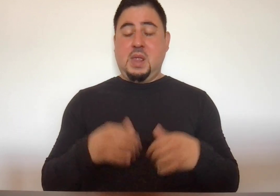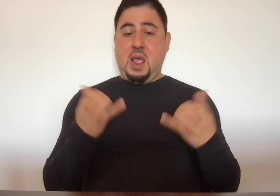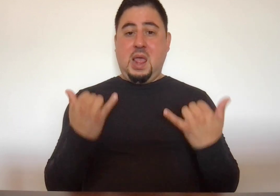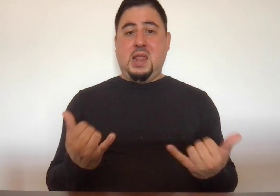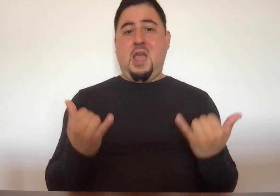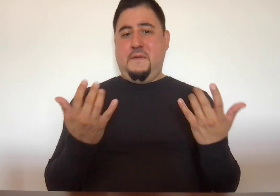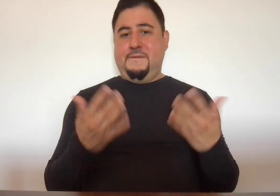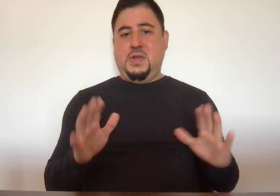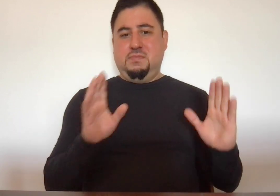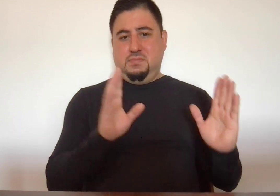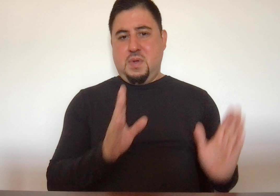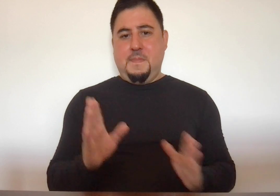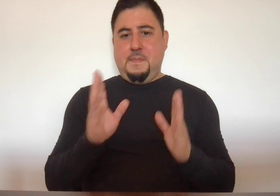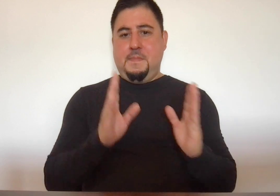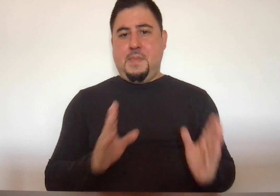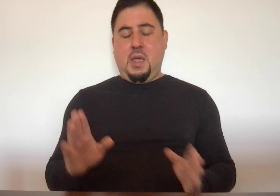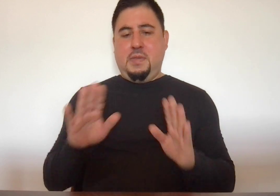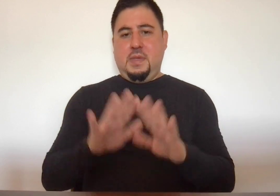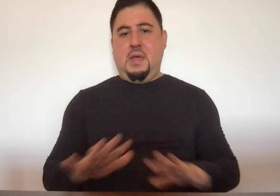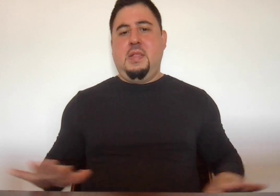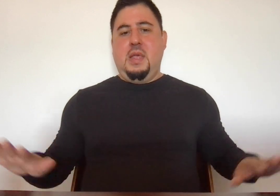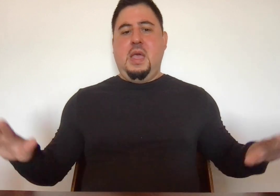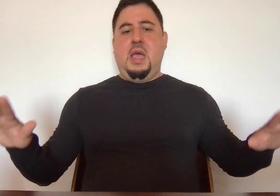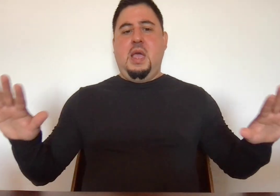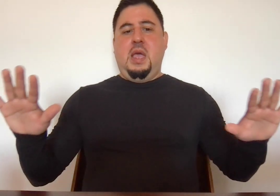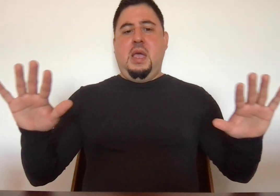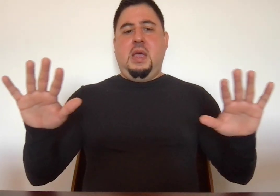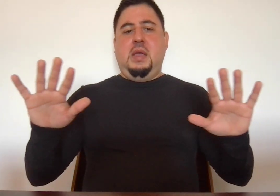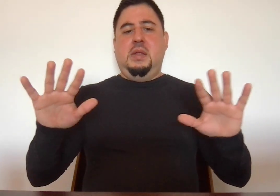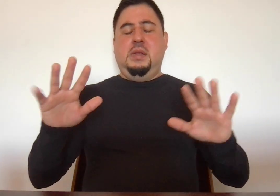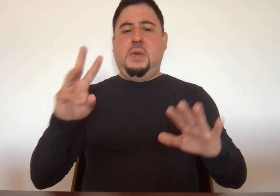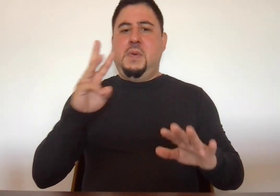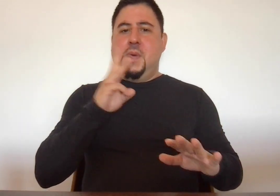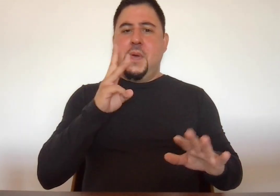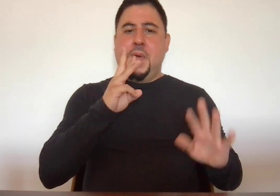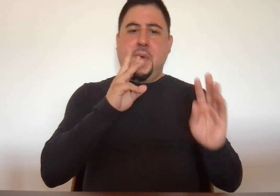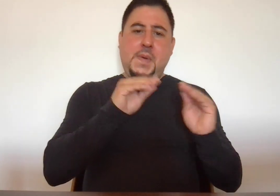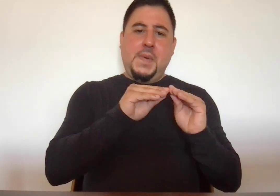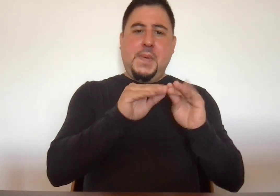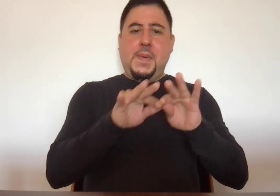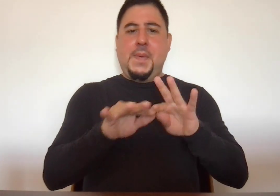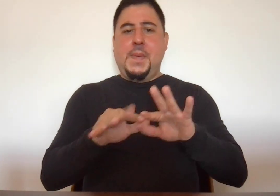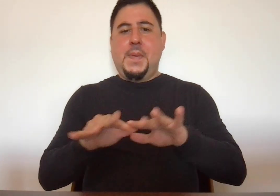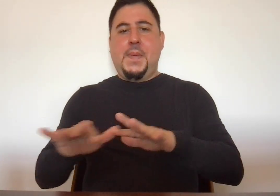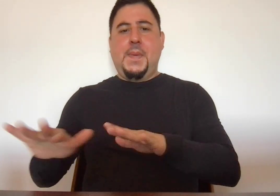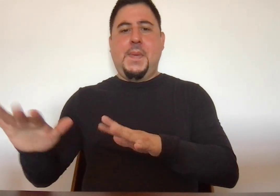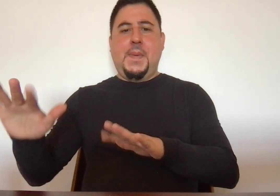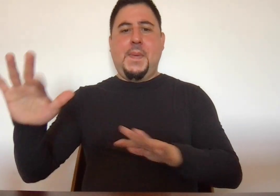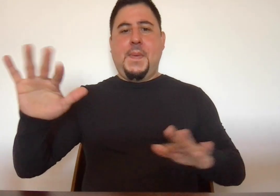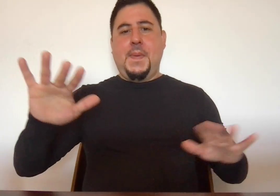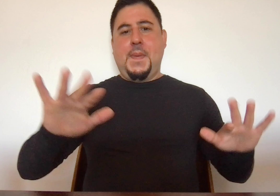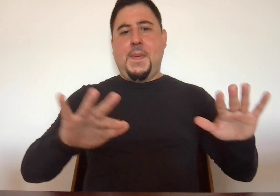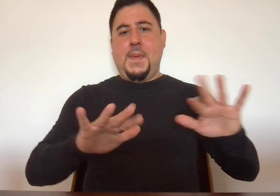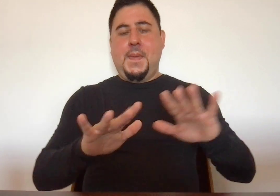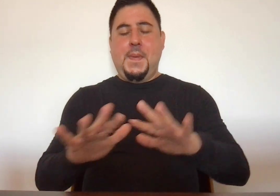the land, drenching the furrows, breaking upon its clods.